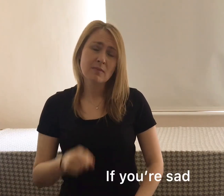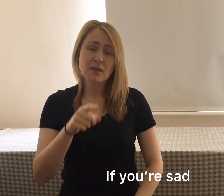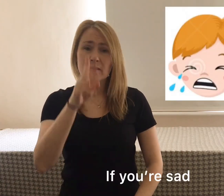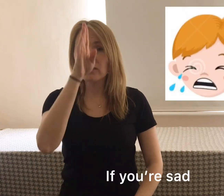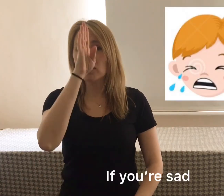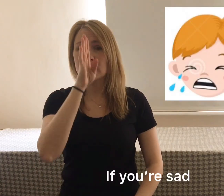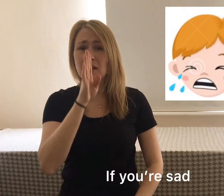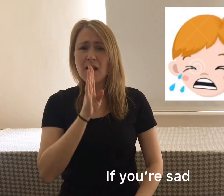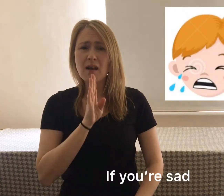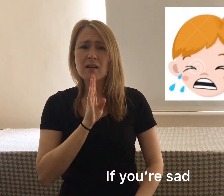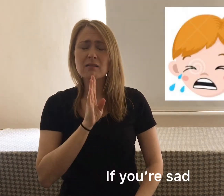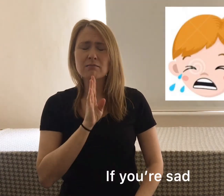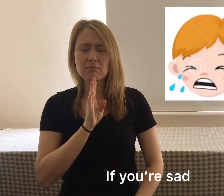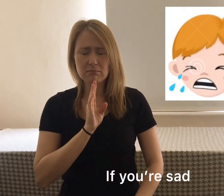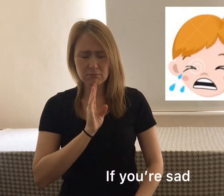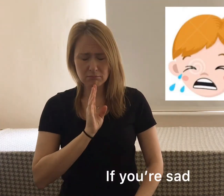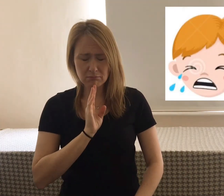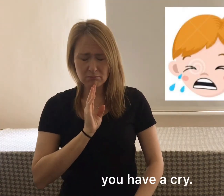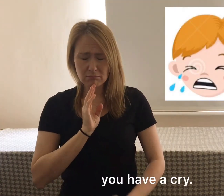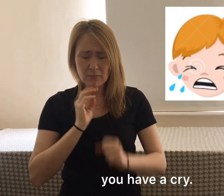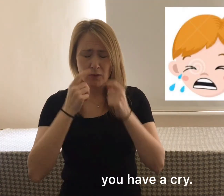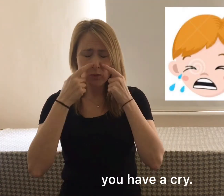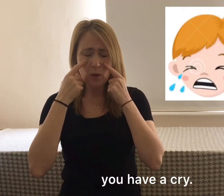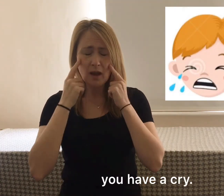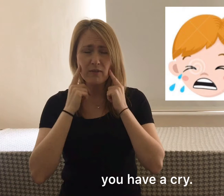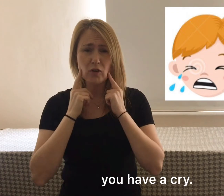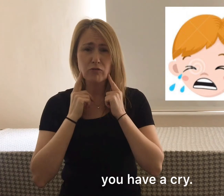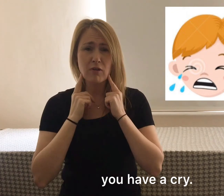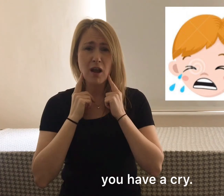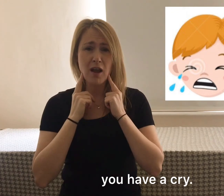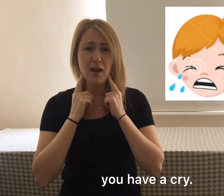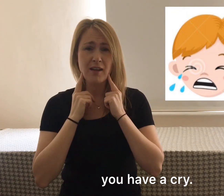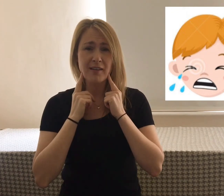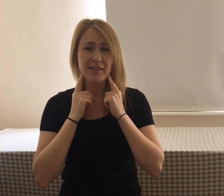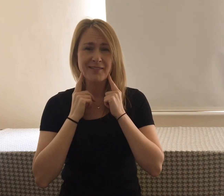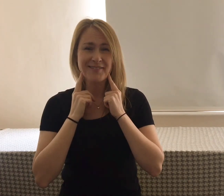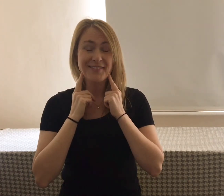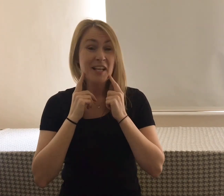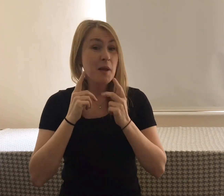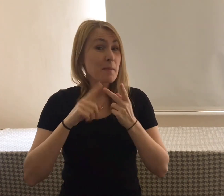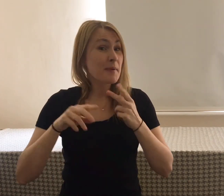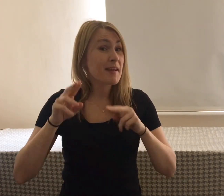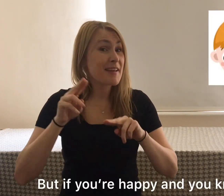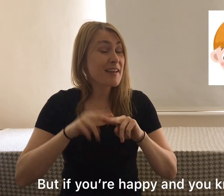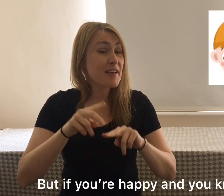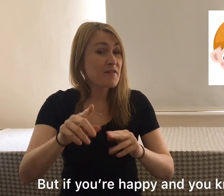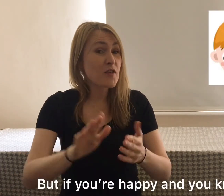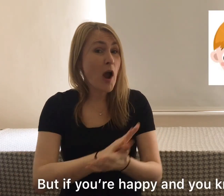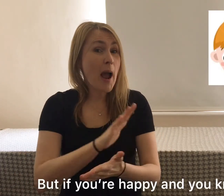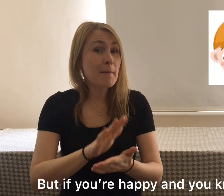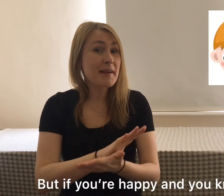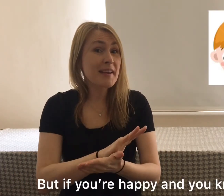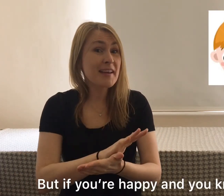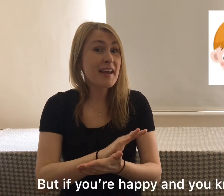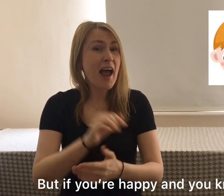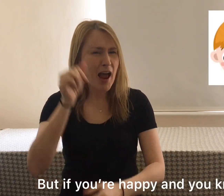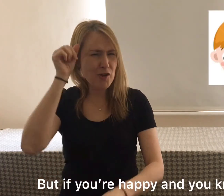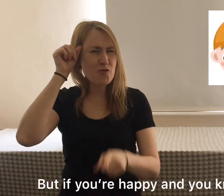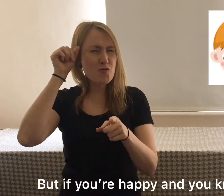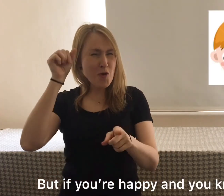If you are sad, you have a cry. But if you are happy and you know